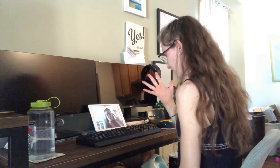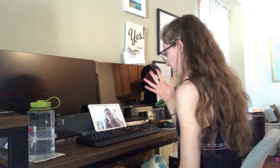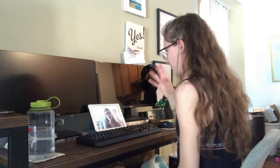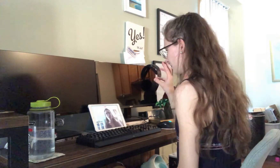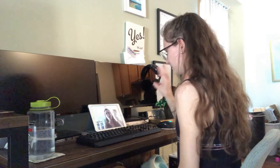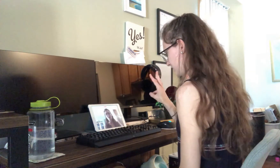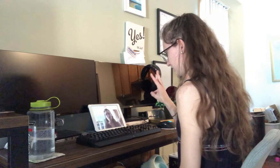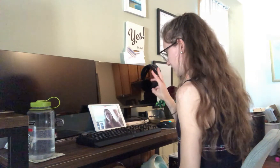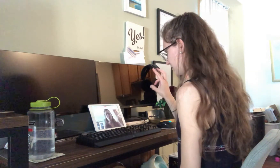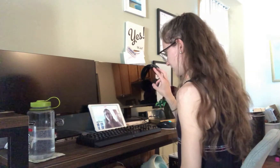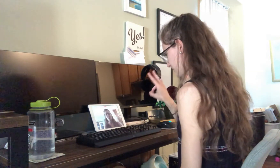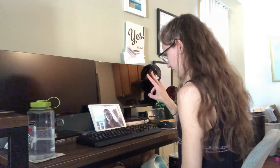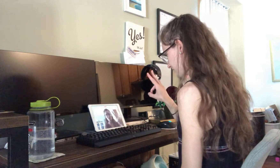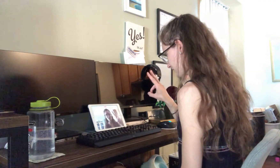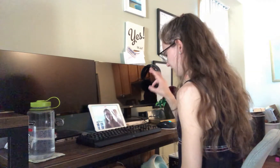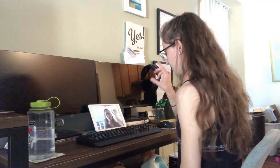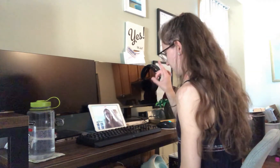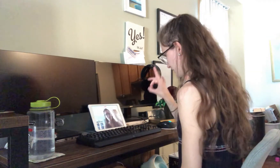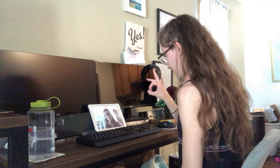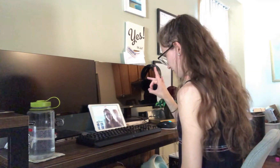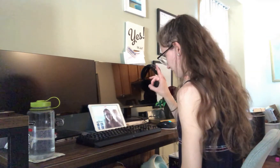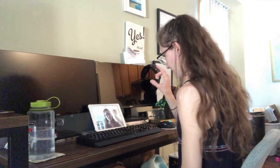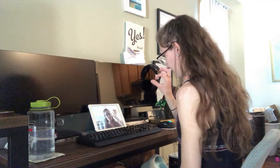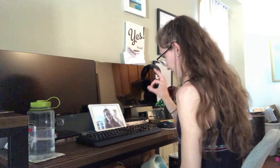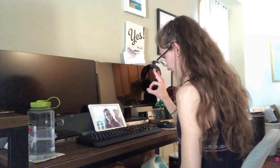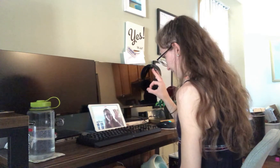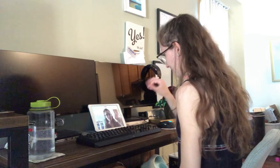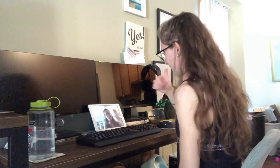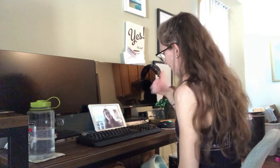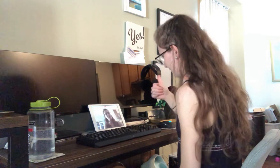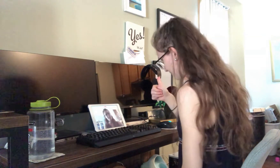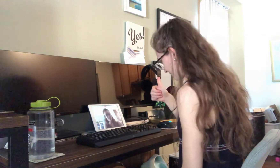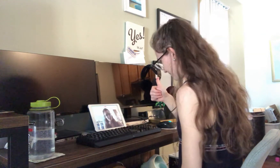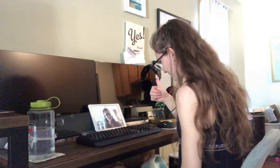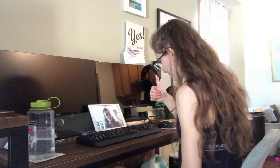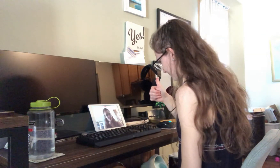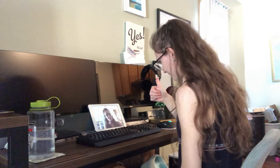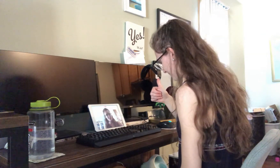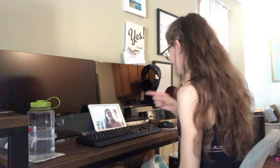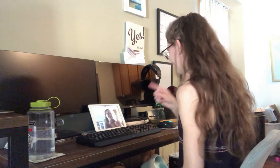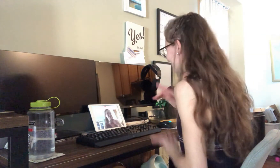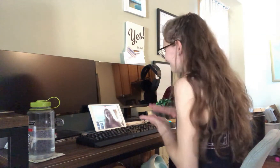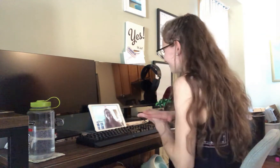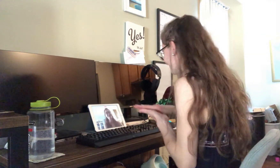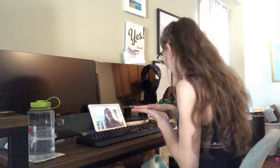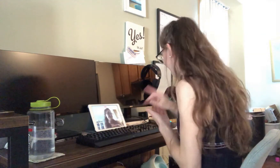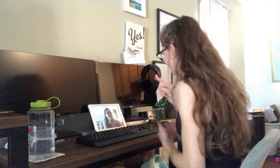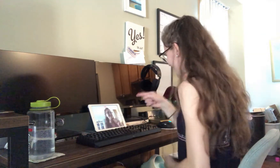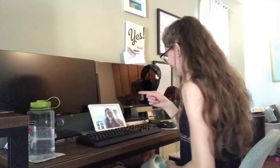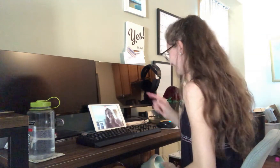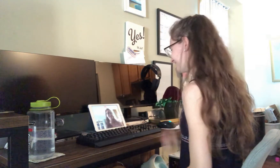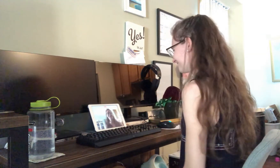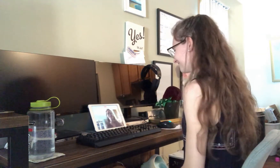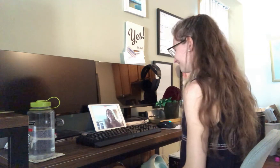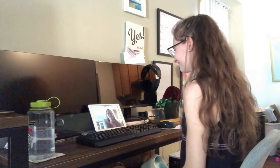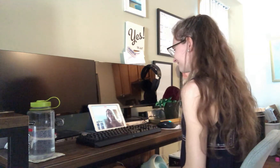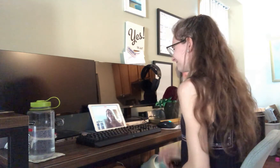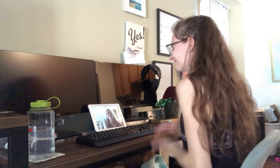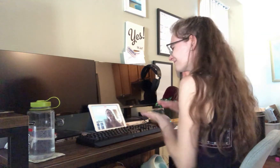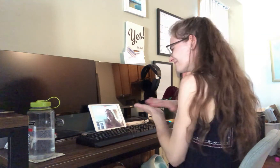and not speak, not mouth the words, not say anything, and then maybe watch it back a little bit later and see if